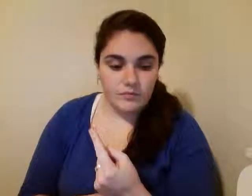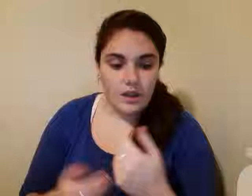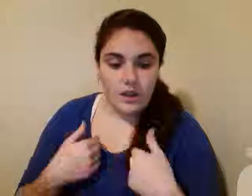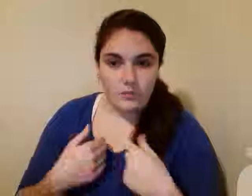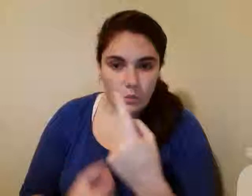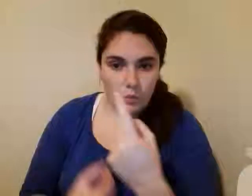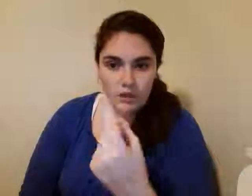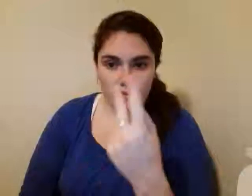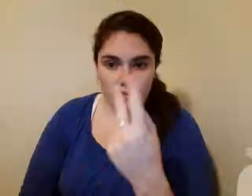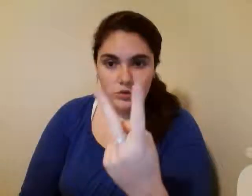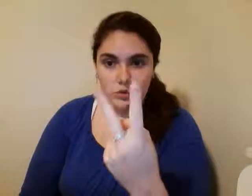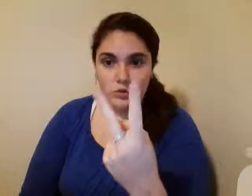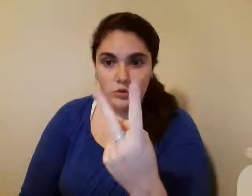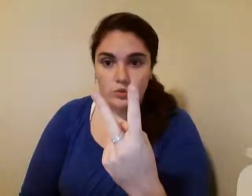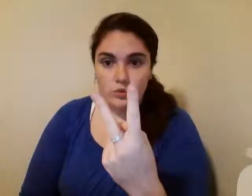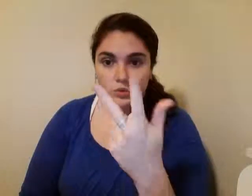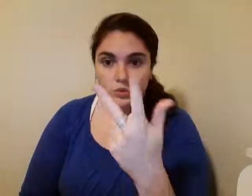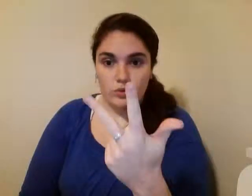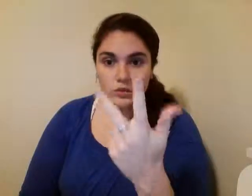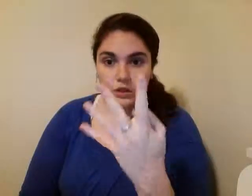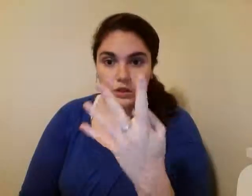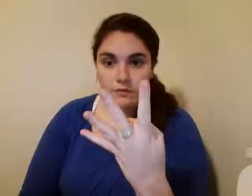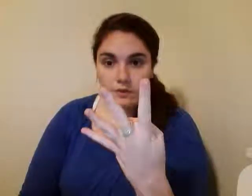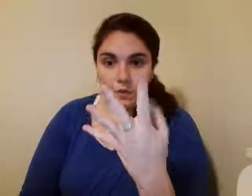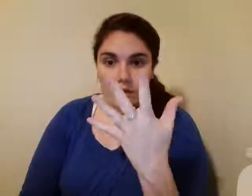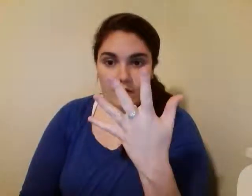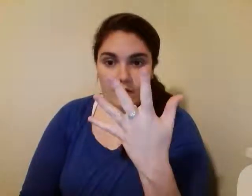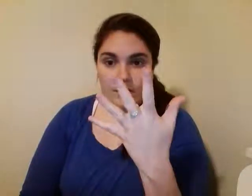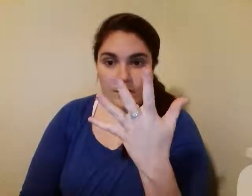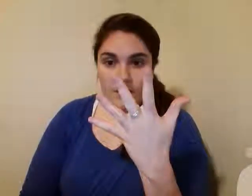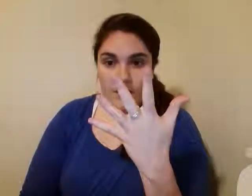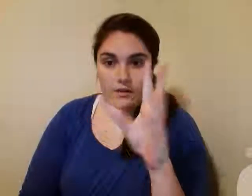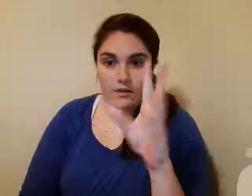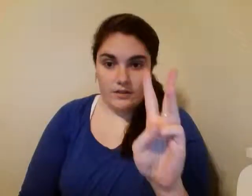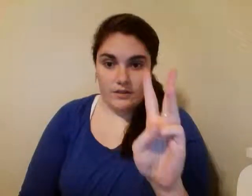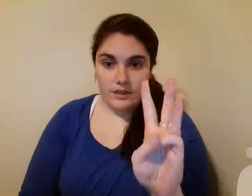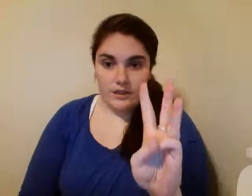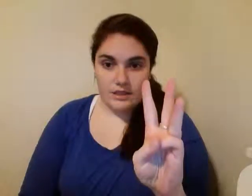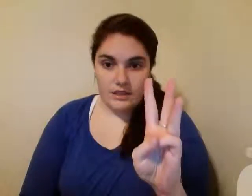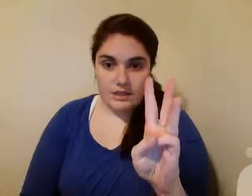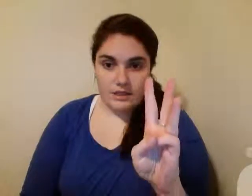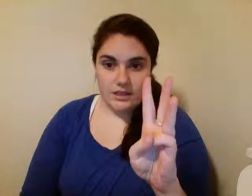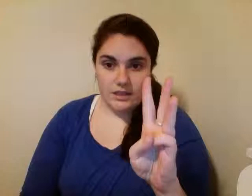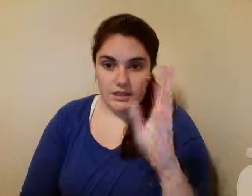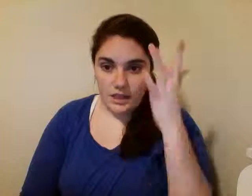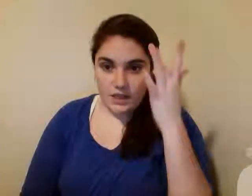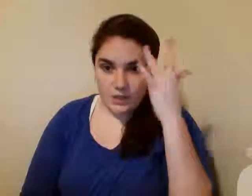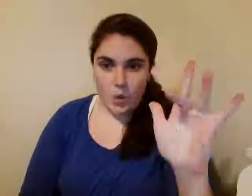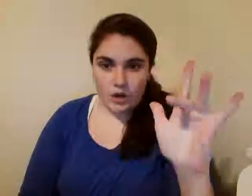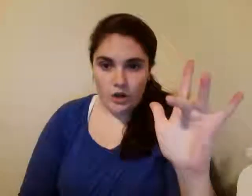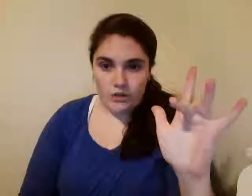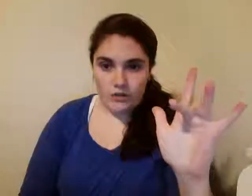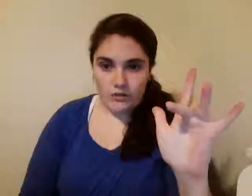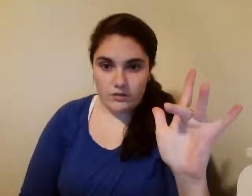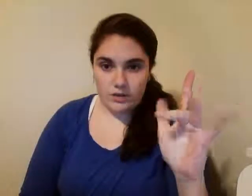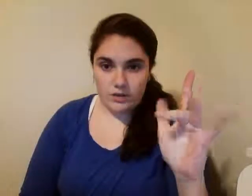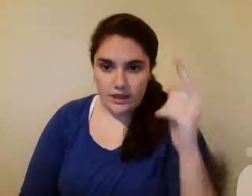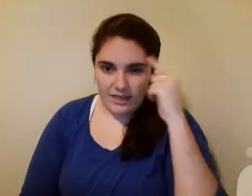3, 4, 5, 6 quarters. Think right now, how much is